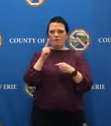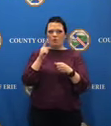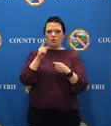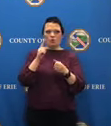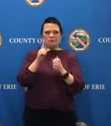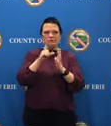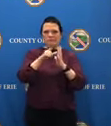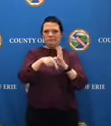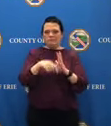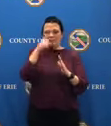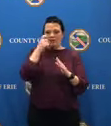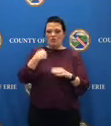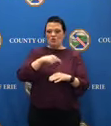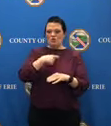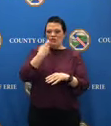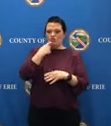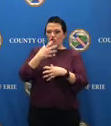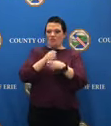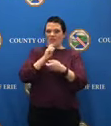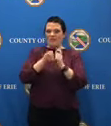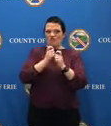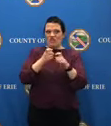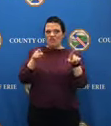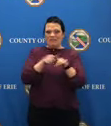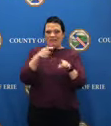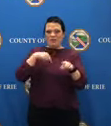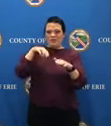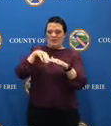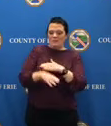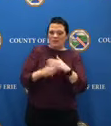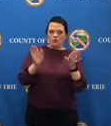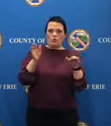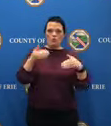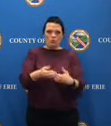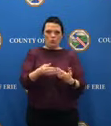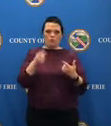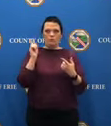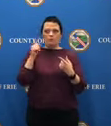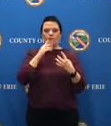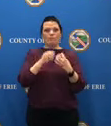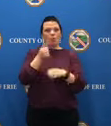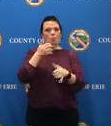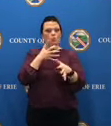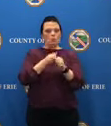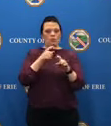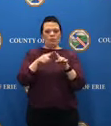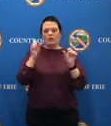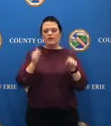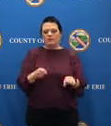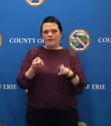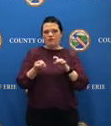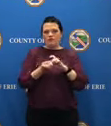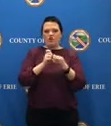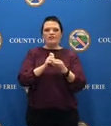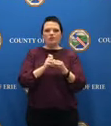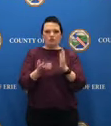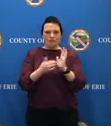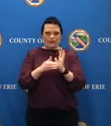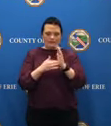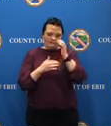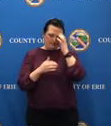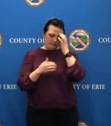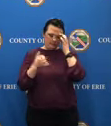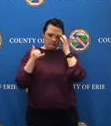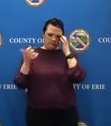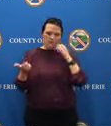just got changes as we were basically walking into the room. So it's the most up to date, but it could change itself again. With that, I'll turn it